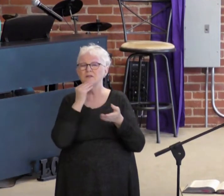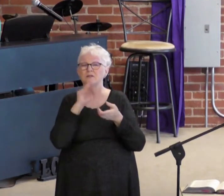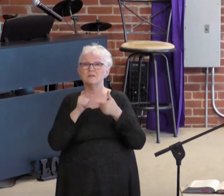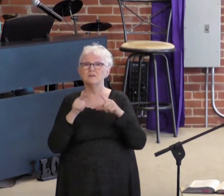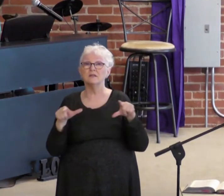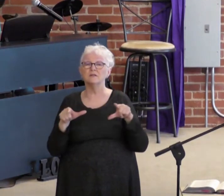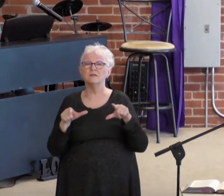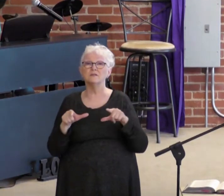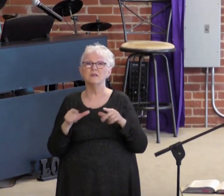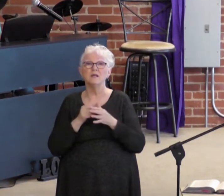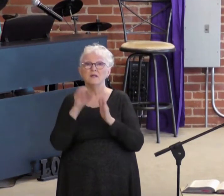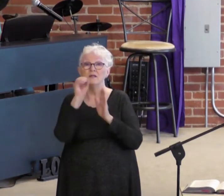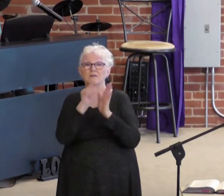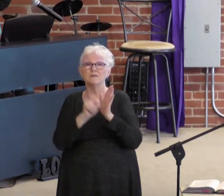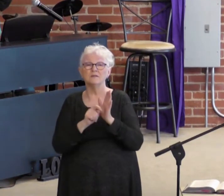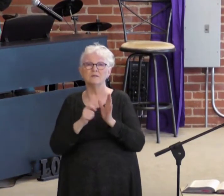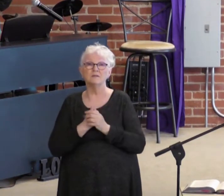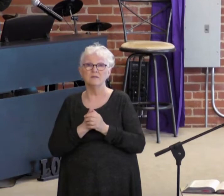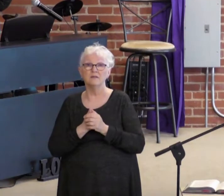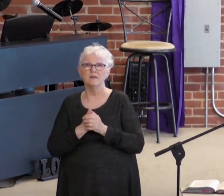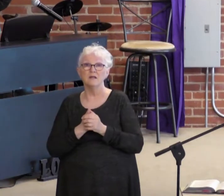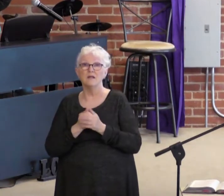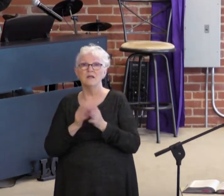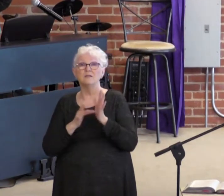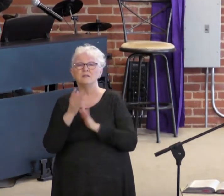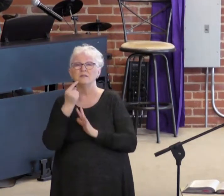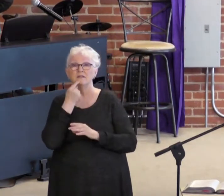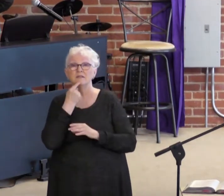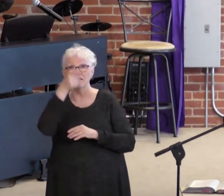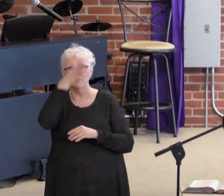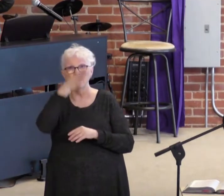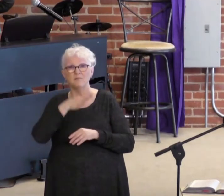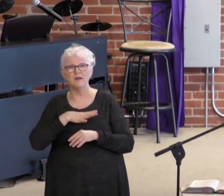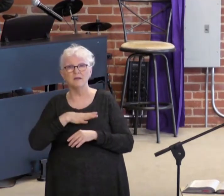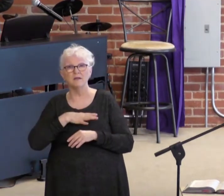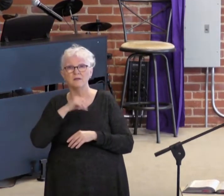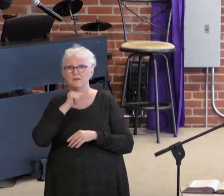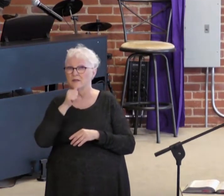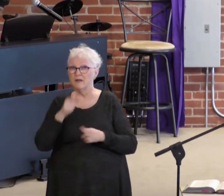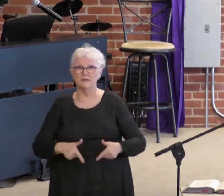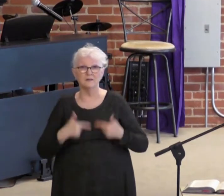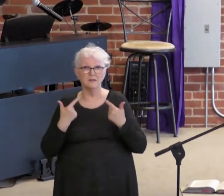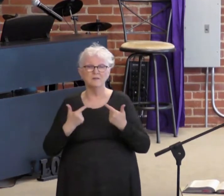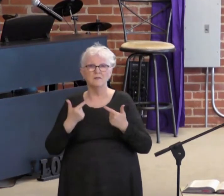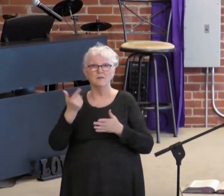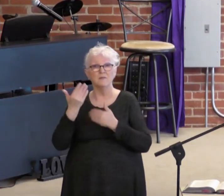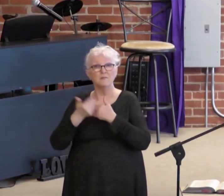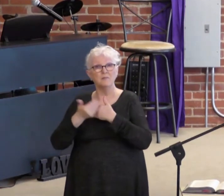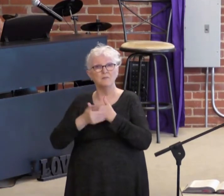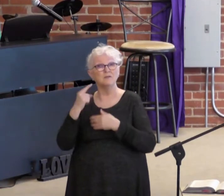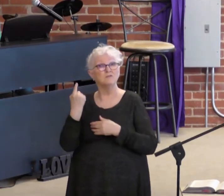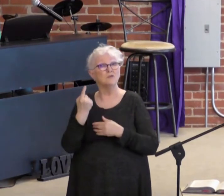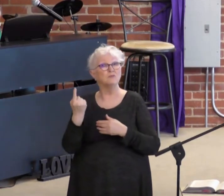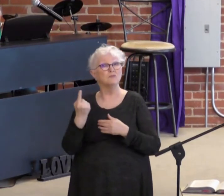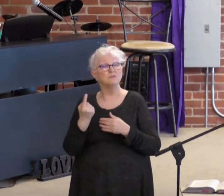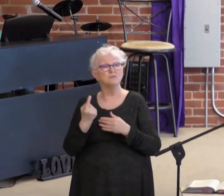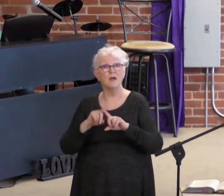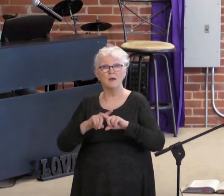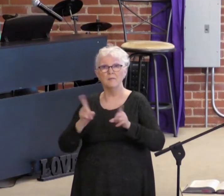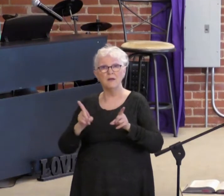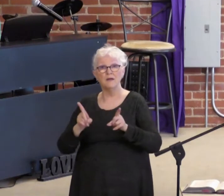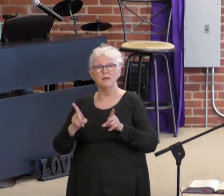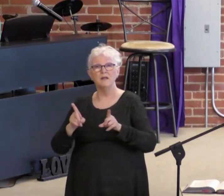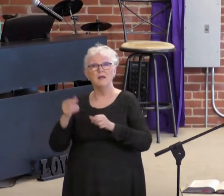Old Testament. He said, man shall not live by bread alone, but